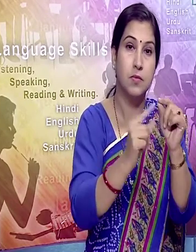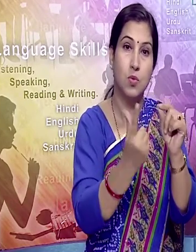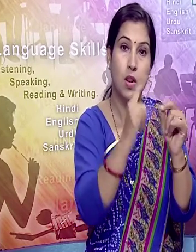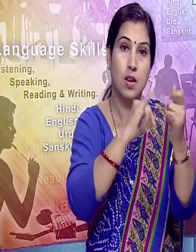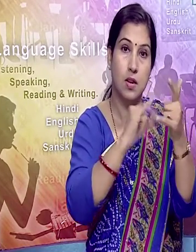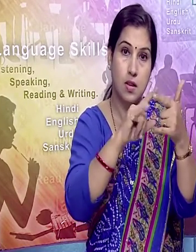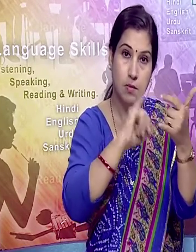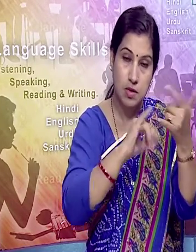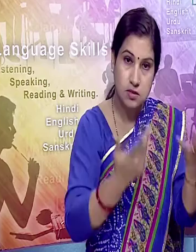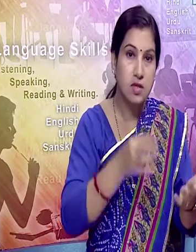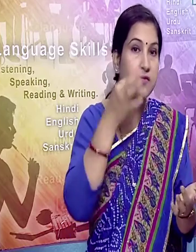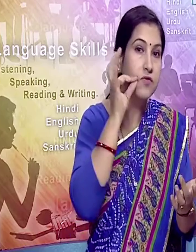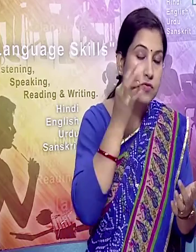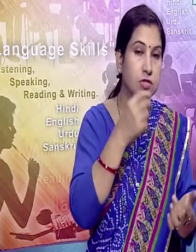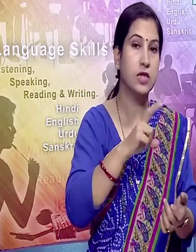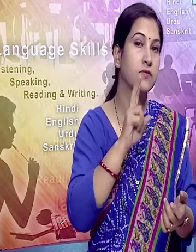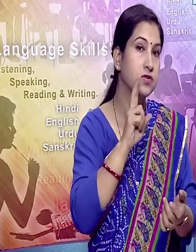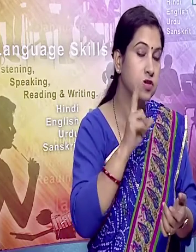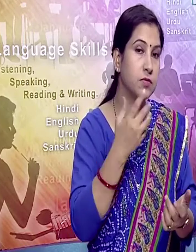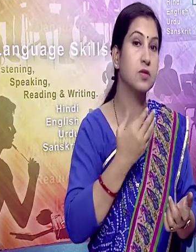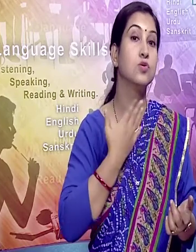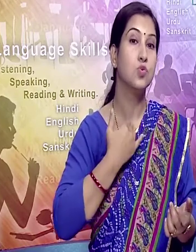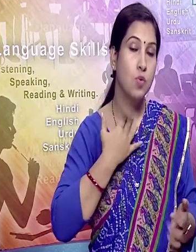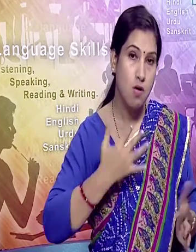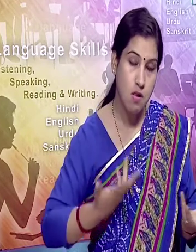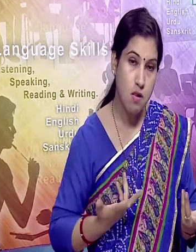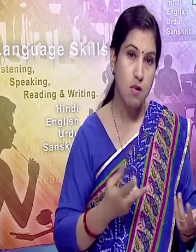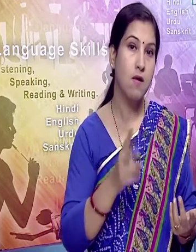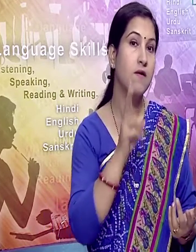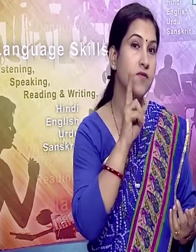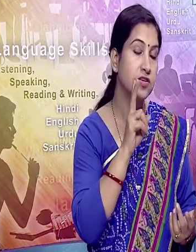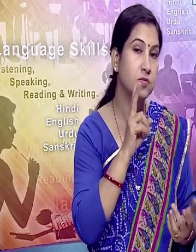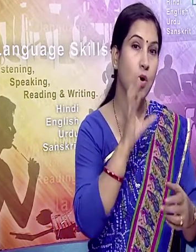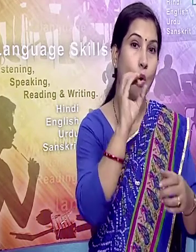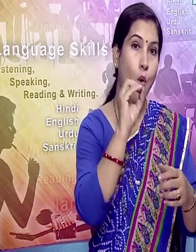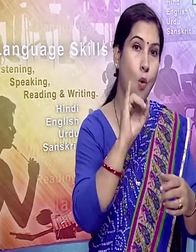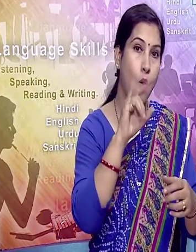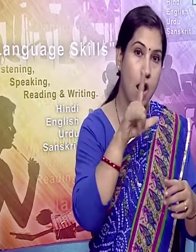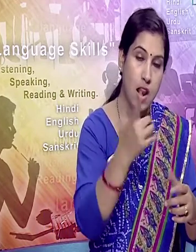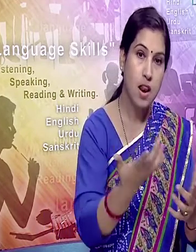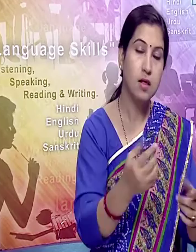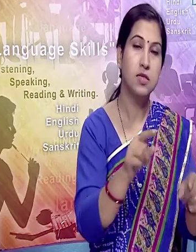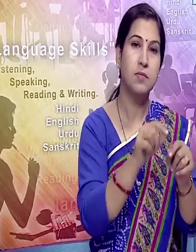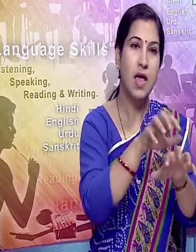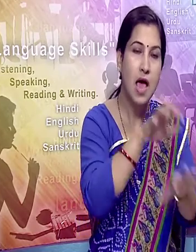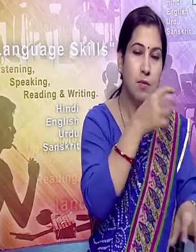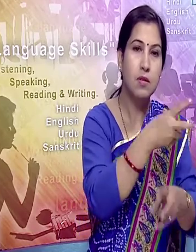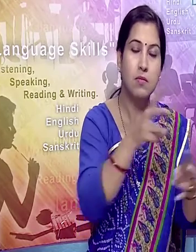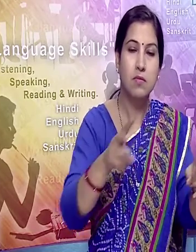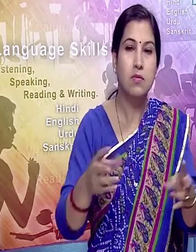fruits, vegetables, sugar, vegetable oil, and from animal sources we normally consume